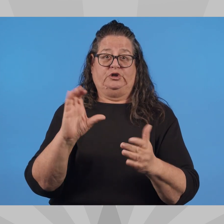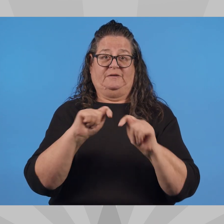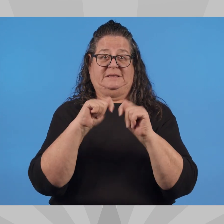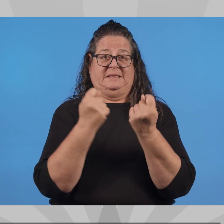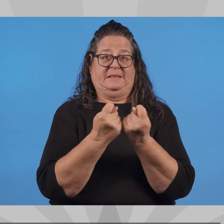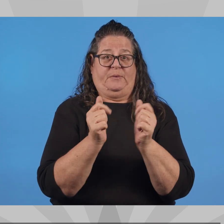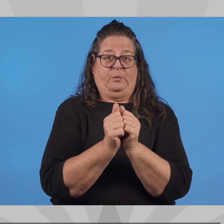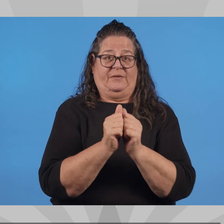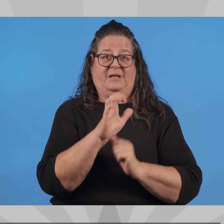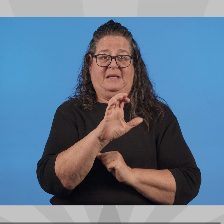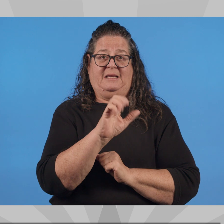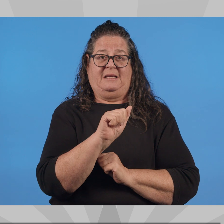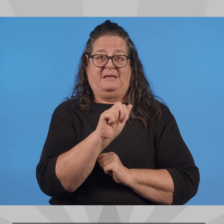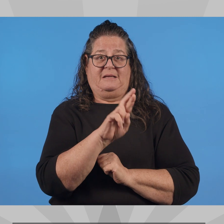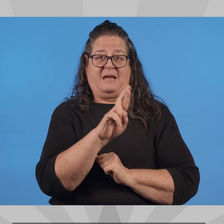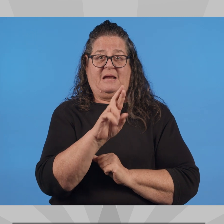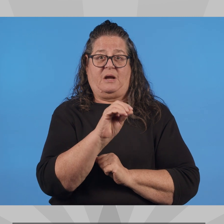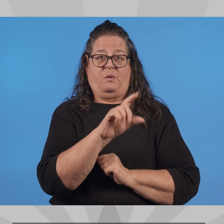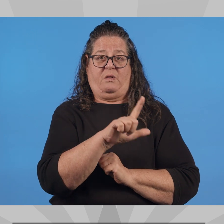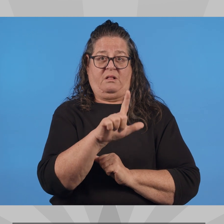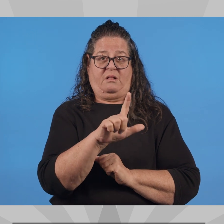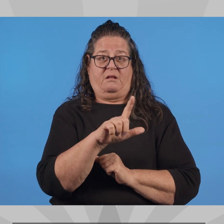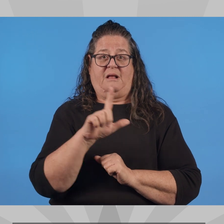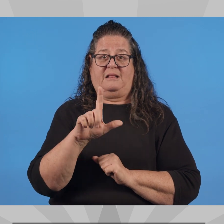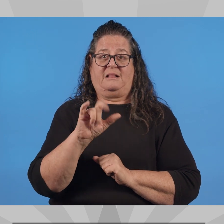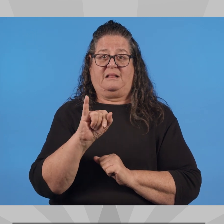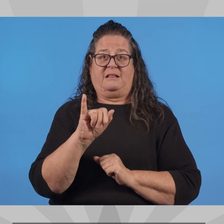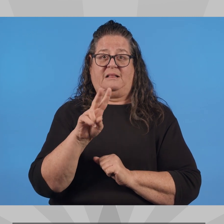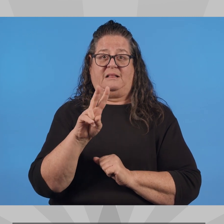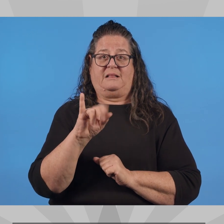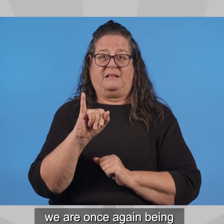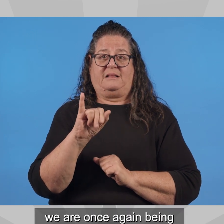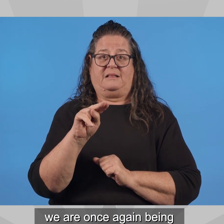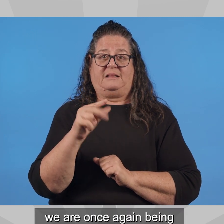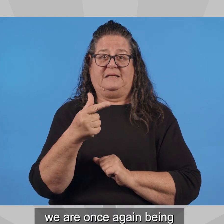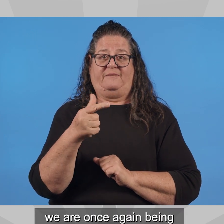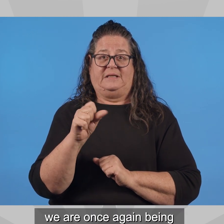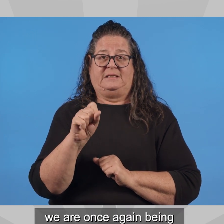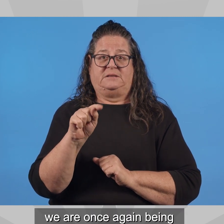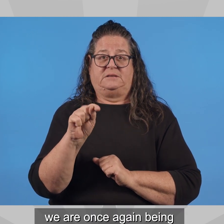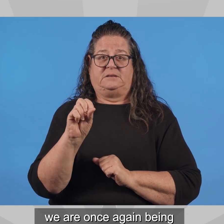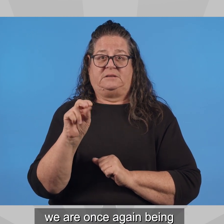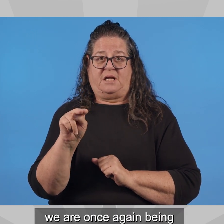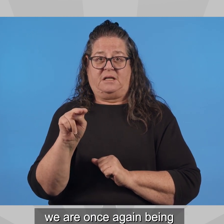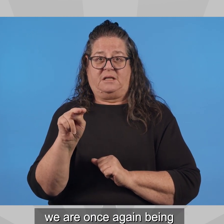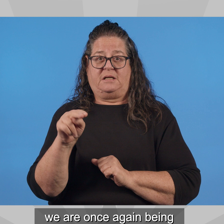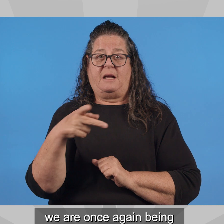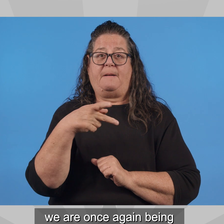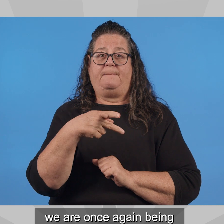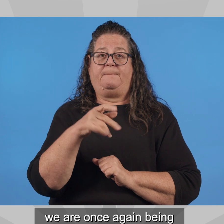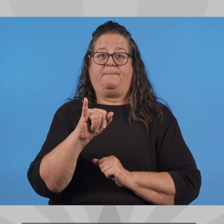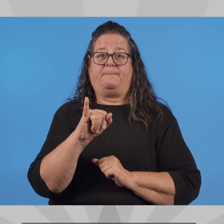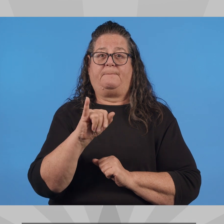As part of your proven conservative team of Carroll, Livingston, and Pingerelli, we are once again being challenged by